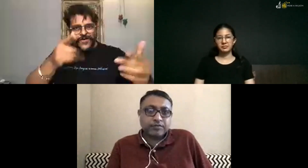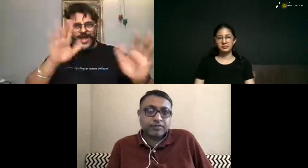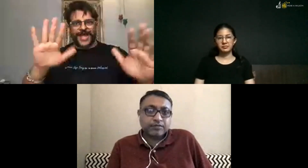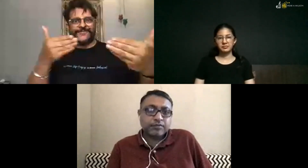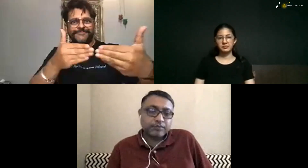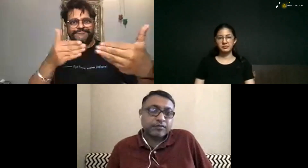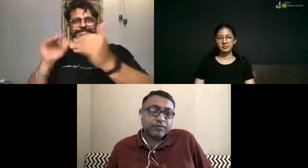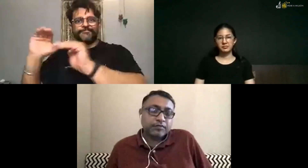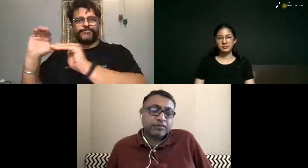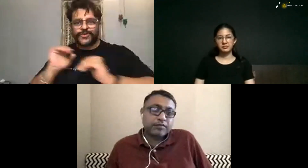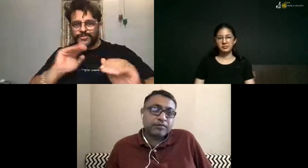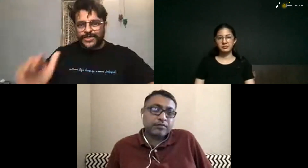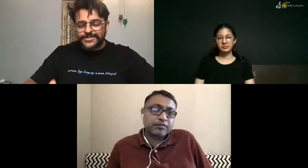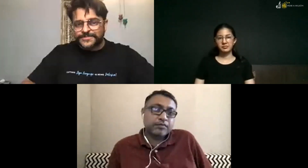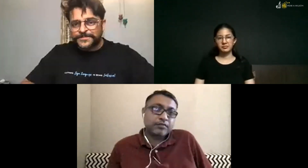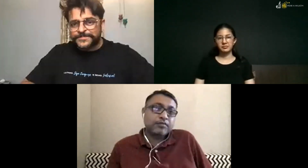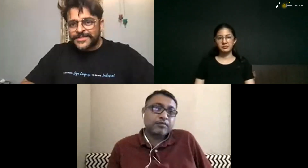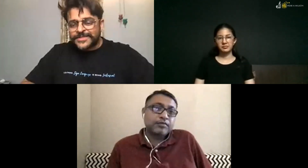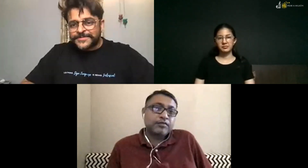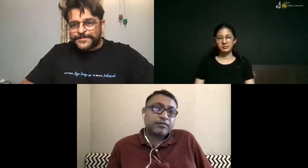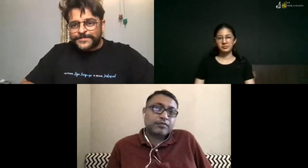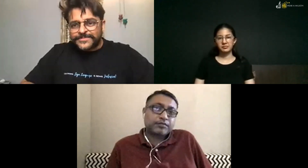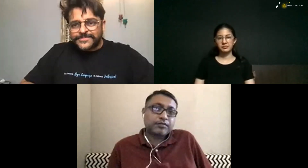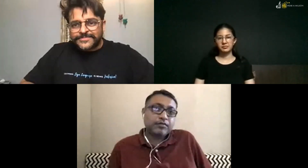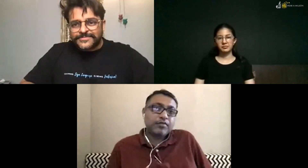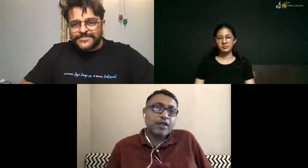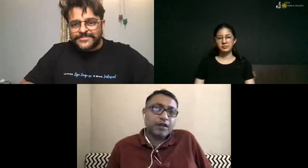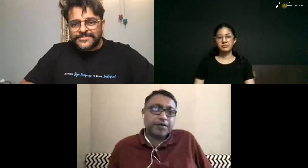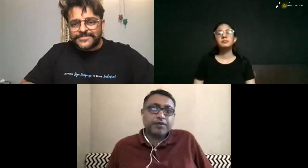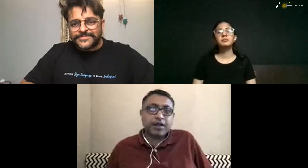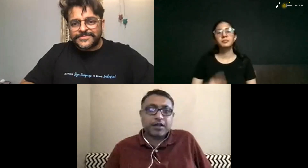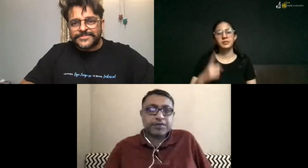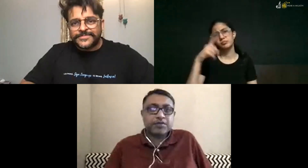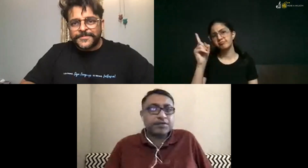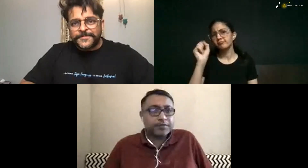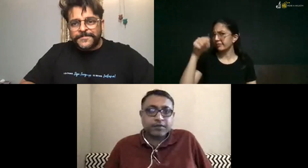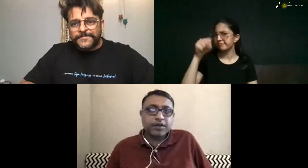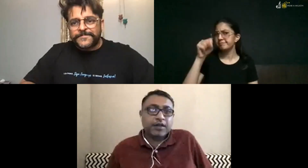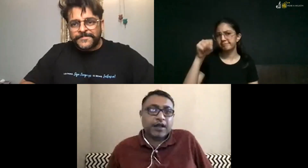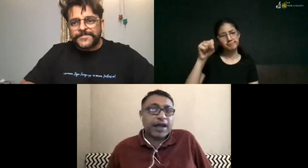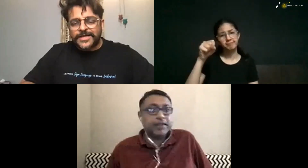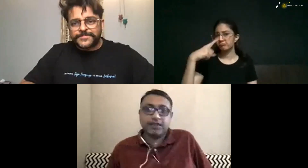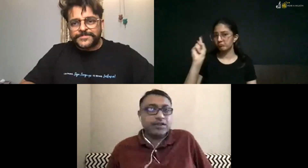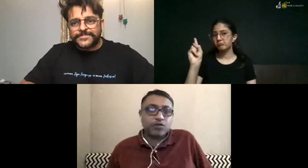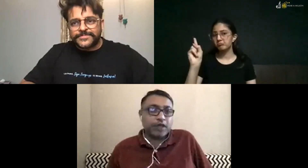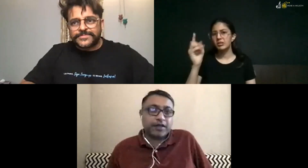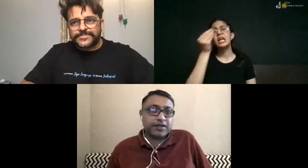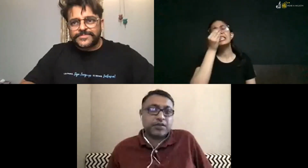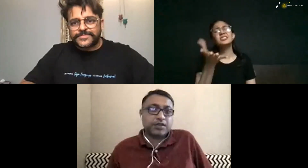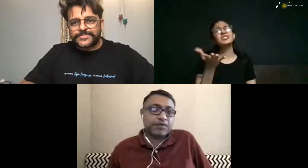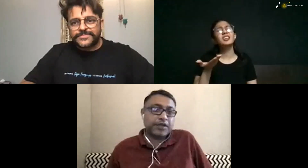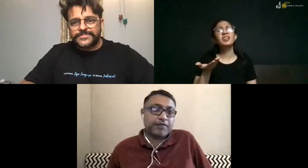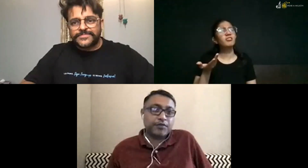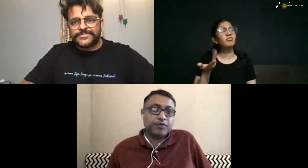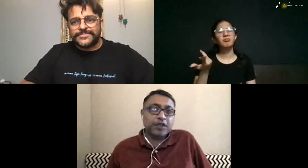just go and find out that, yeah, there are deaf people and support each other. Right? Yeah, absolutely. And it is easy to do that. It is